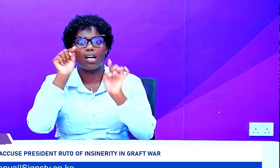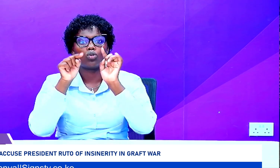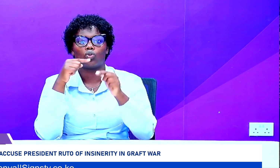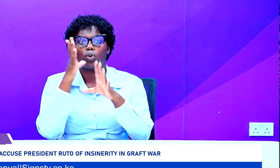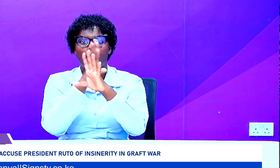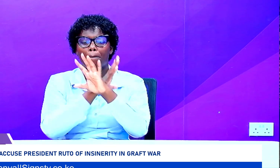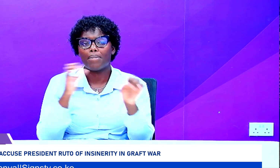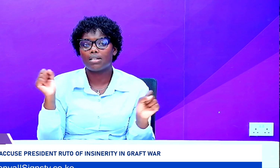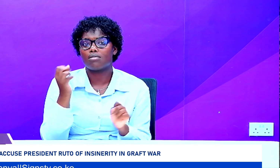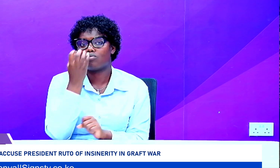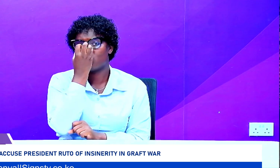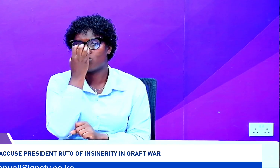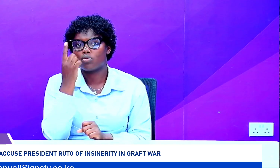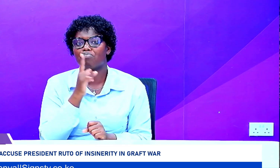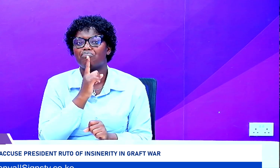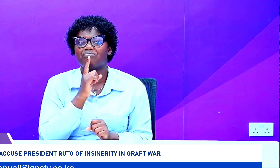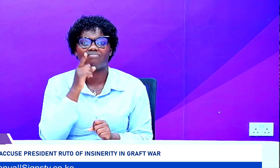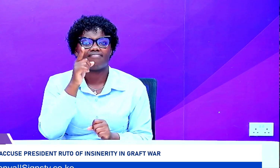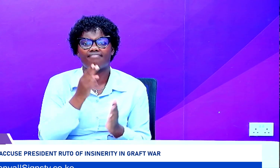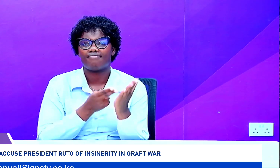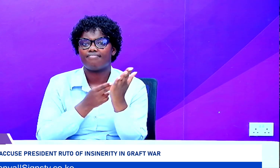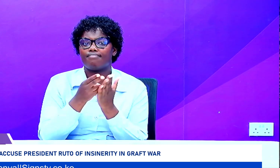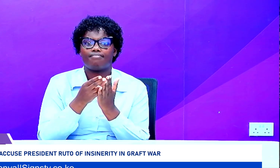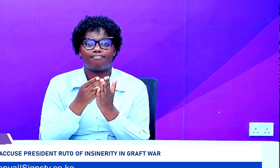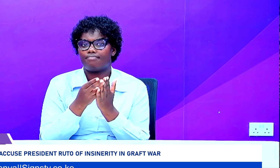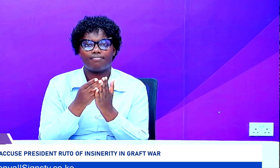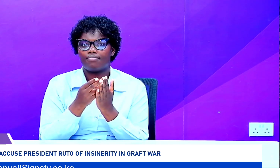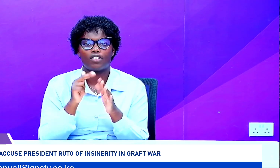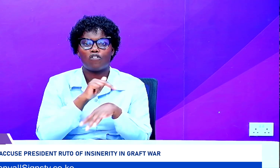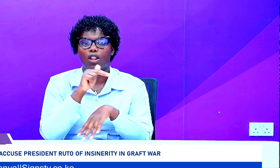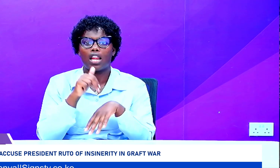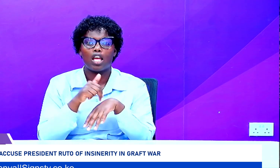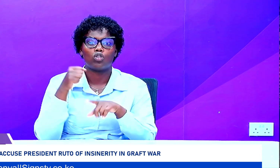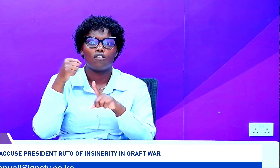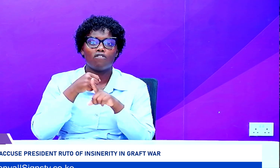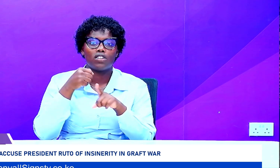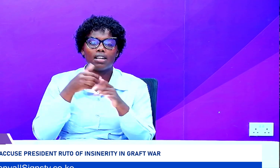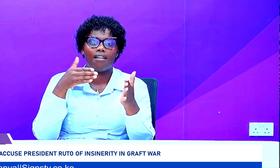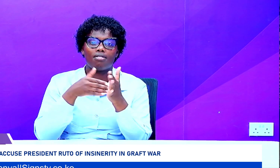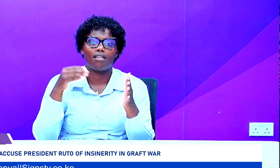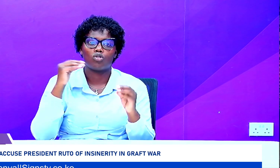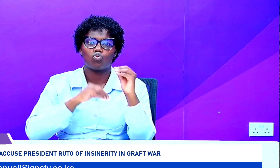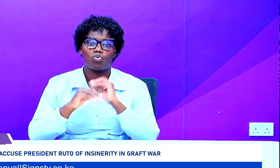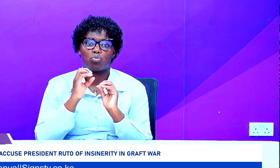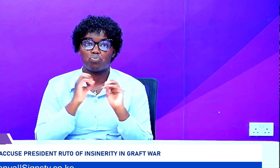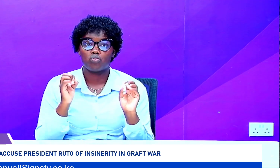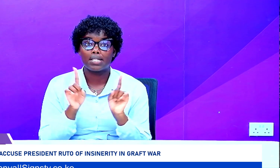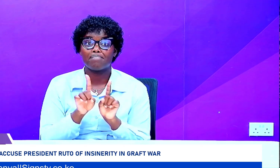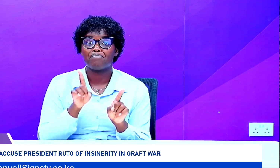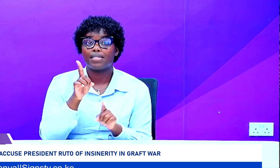as quote-unquote Kenya Moja are intensifying their attack on the government, publicly accusing President